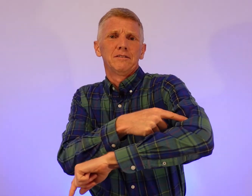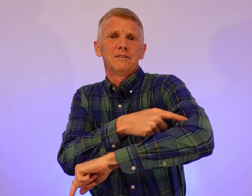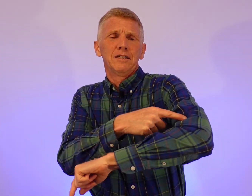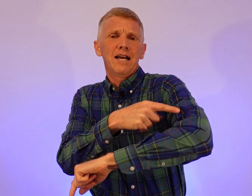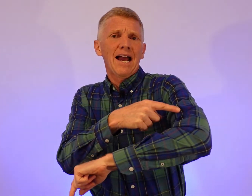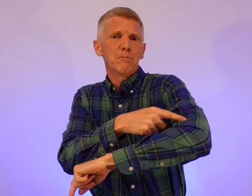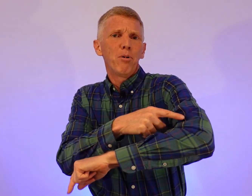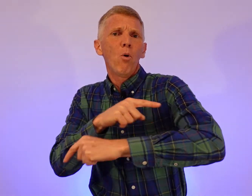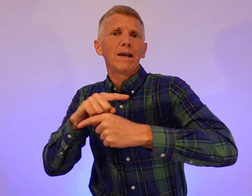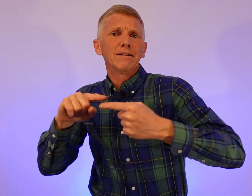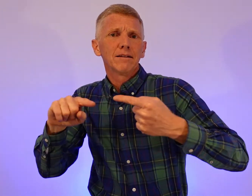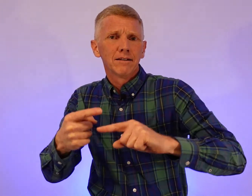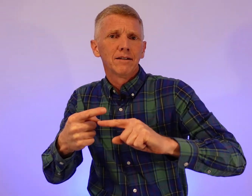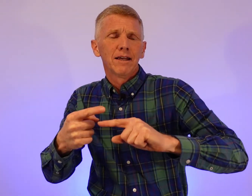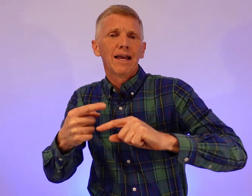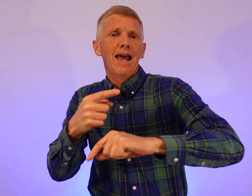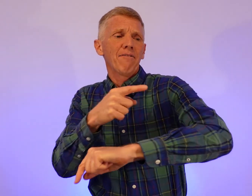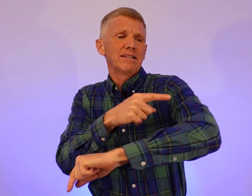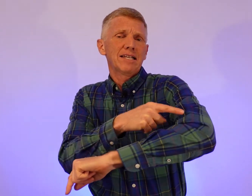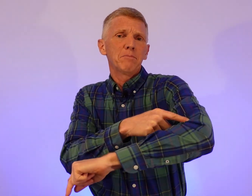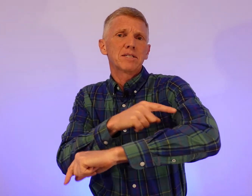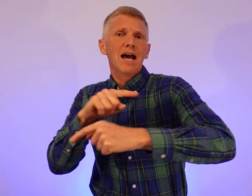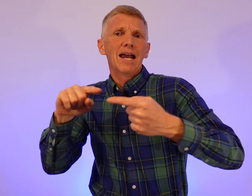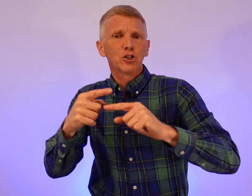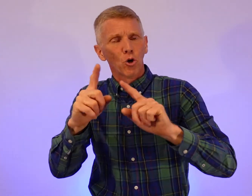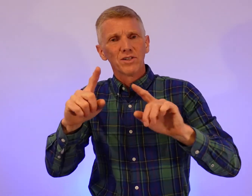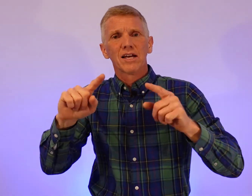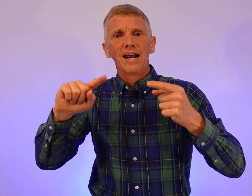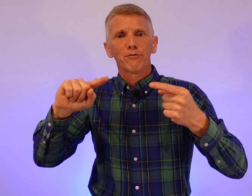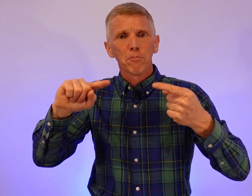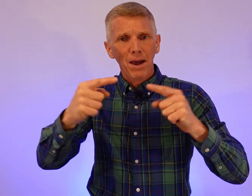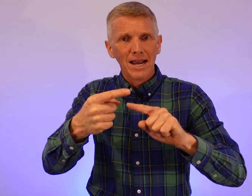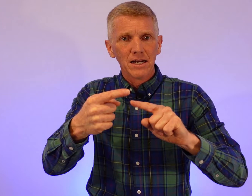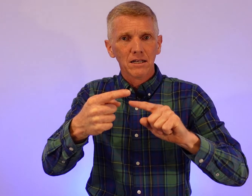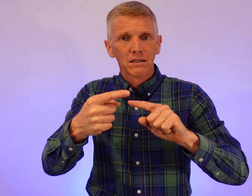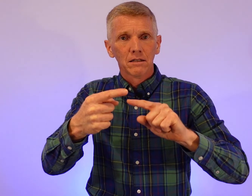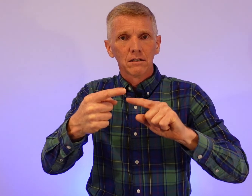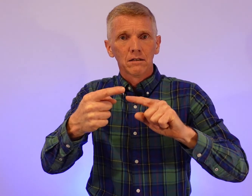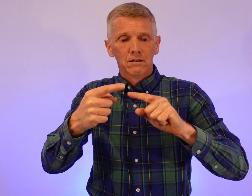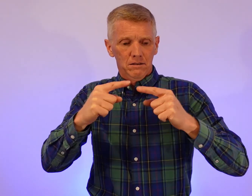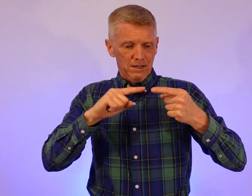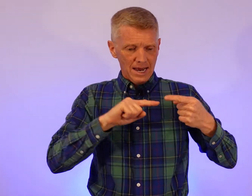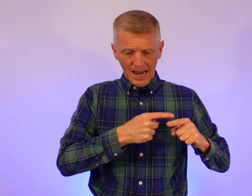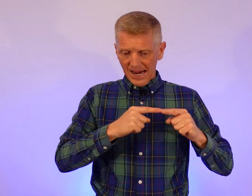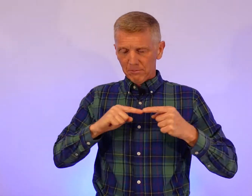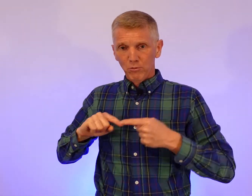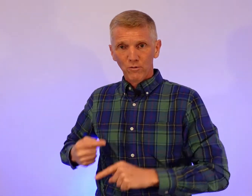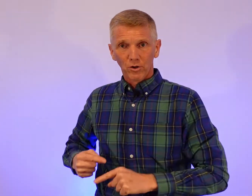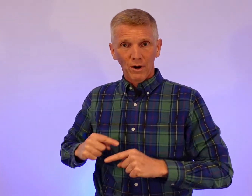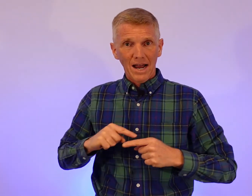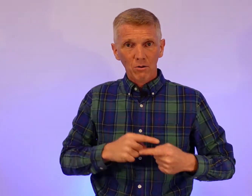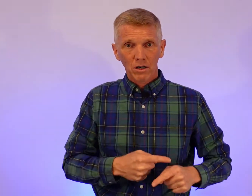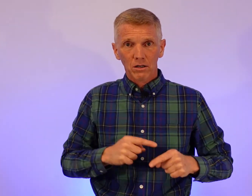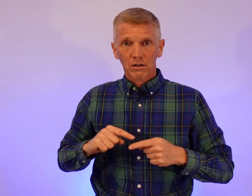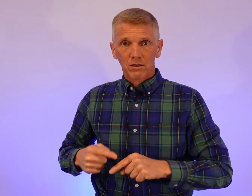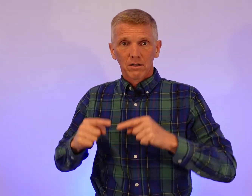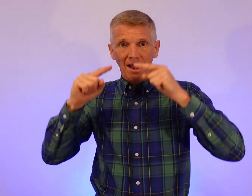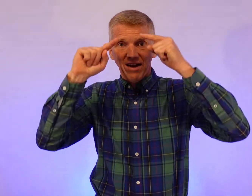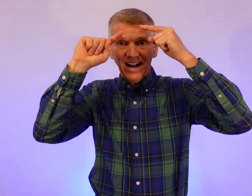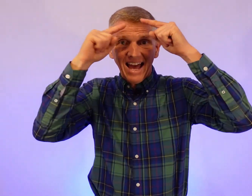see, I can point and have that same sign. So the sign for pain, okay, I can move it around. I've got a